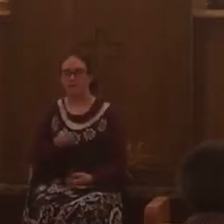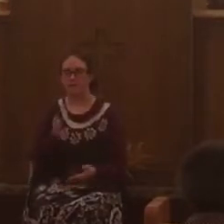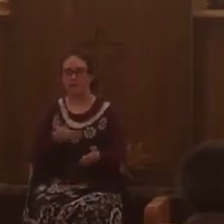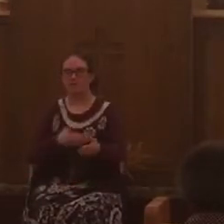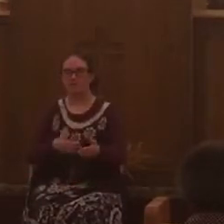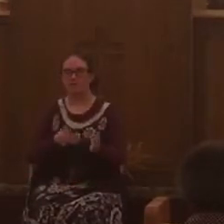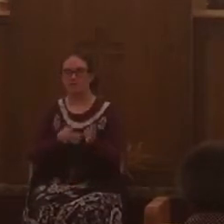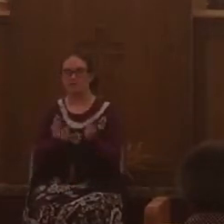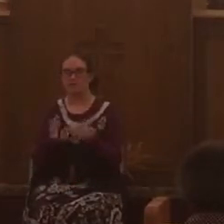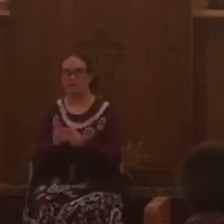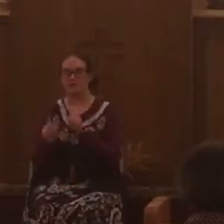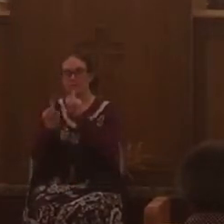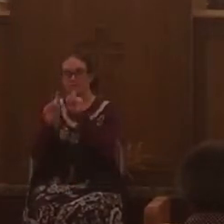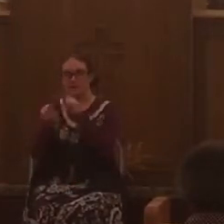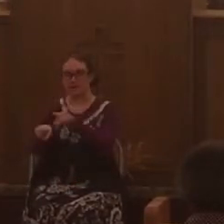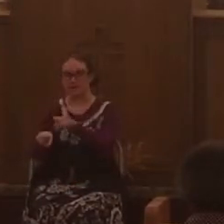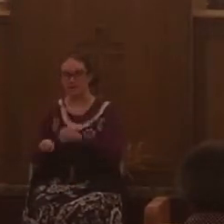in the middle of the city.